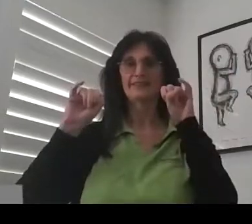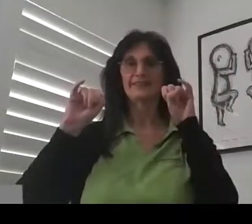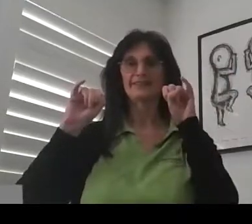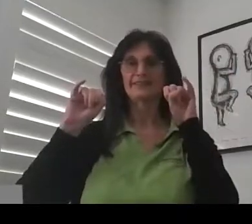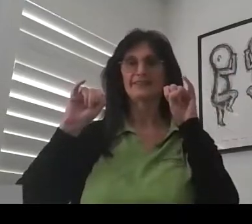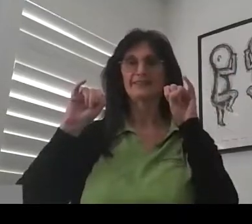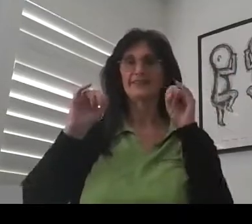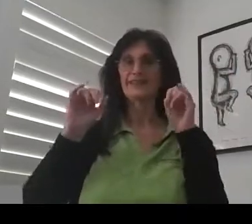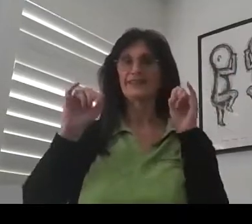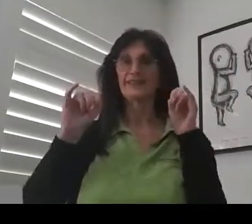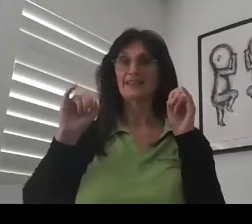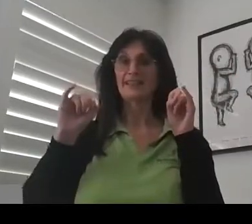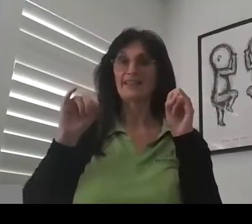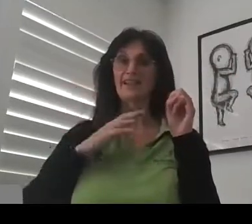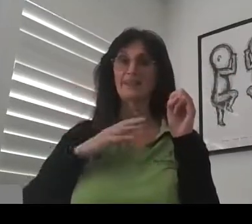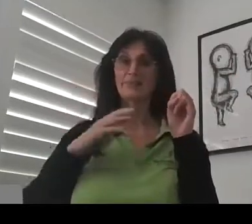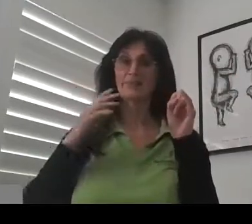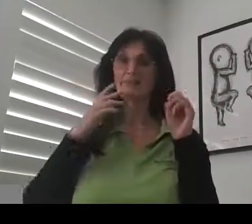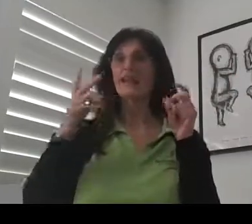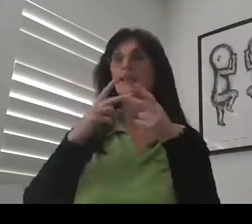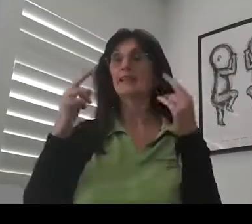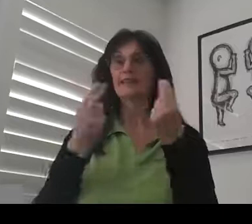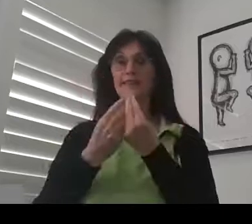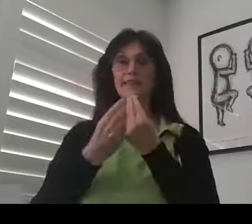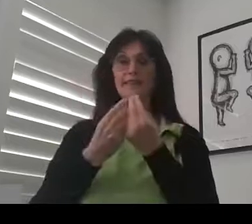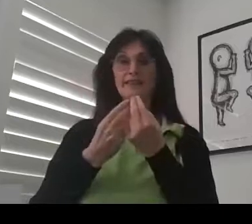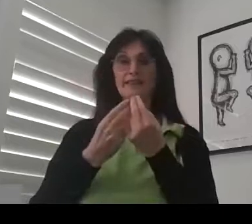might like to keep singing that one at home with your family.